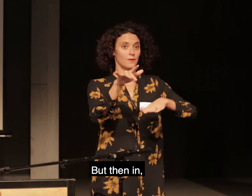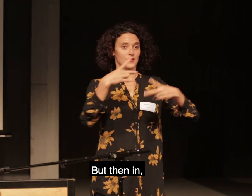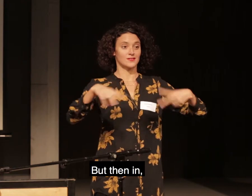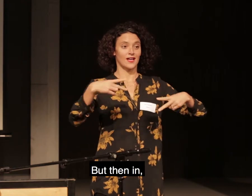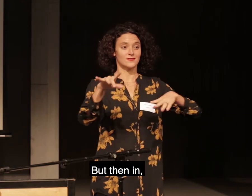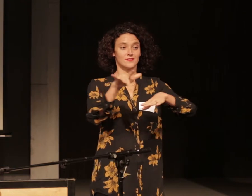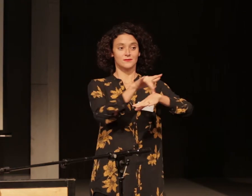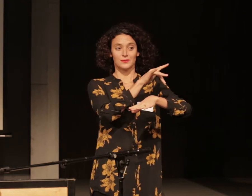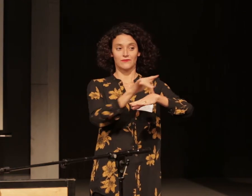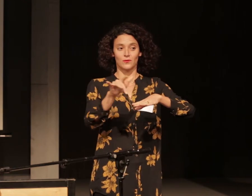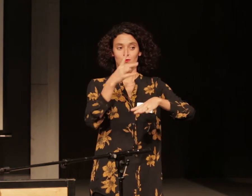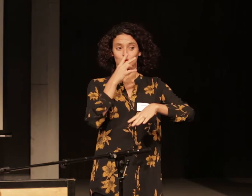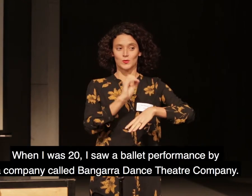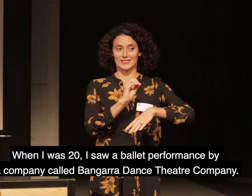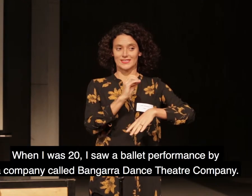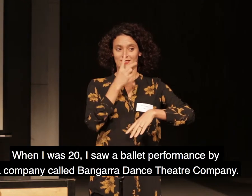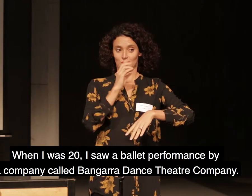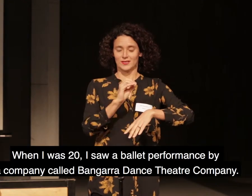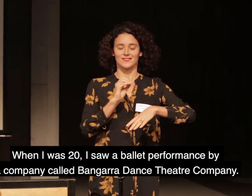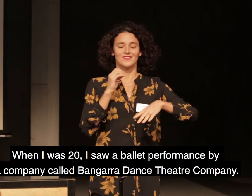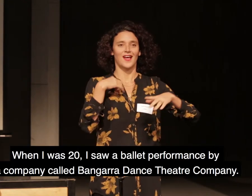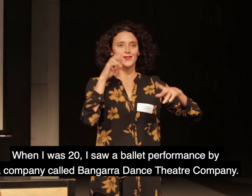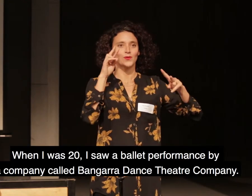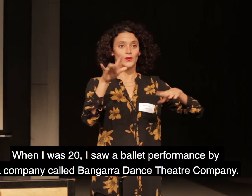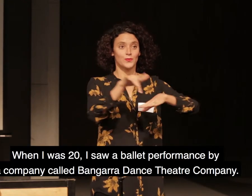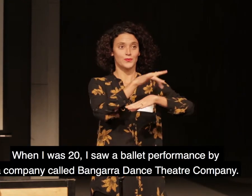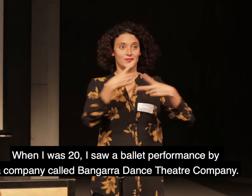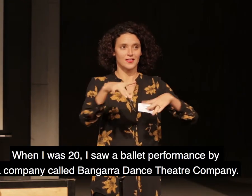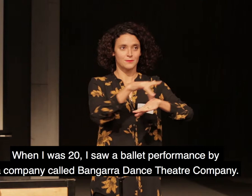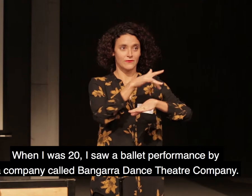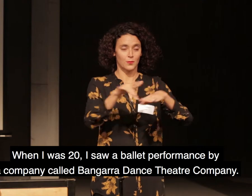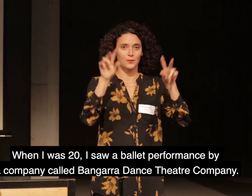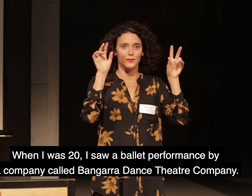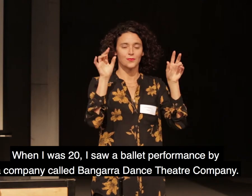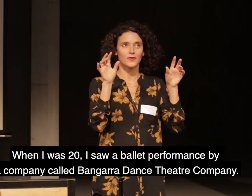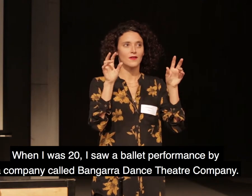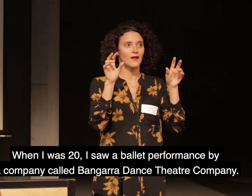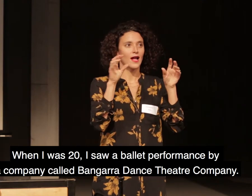then when I was 20, I saw a ballet performance